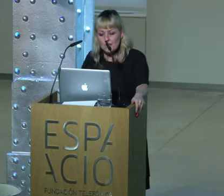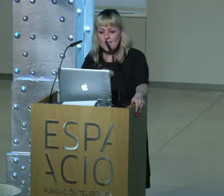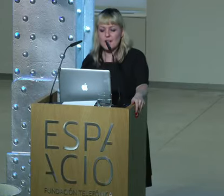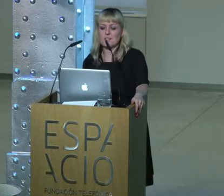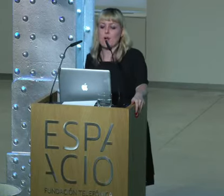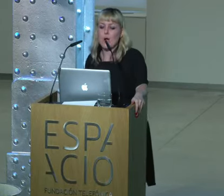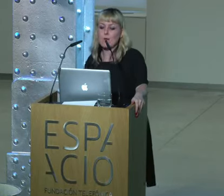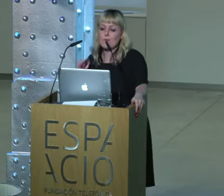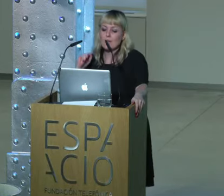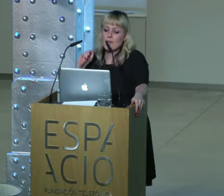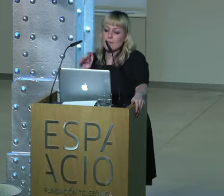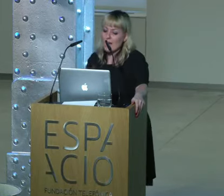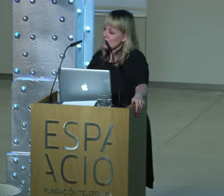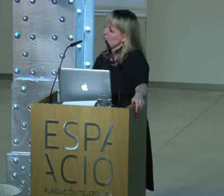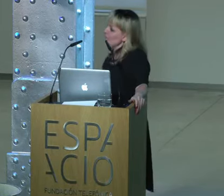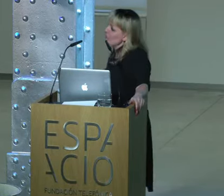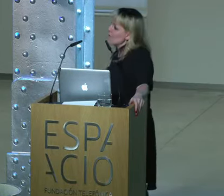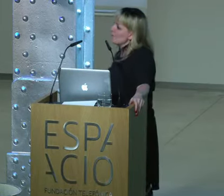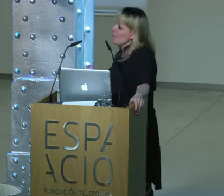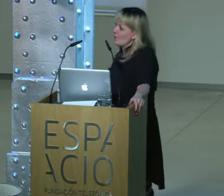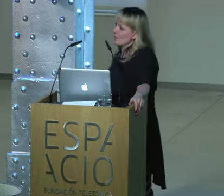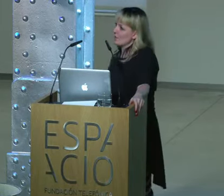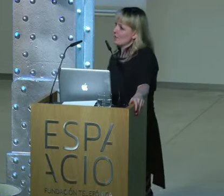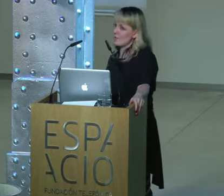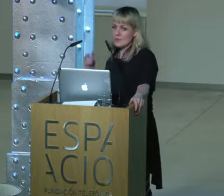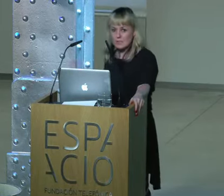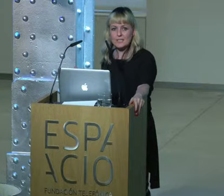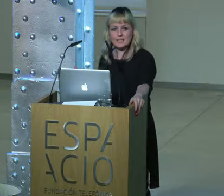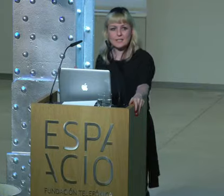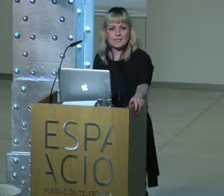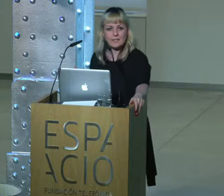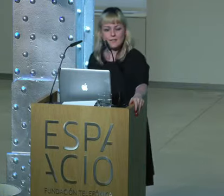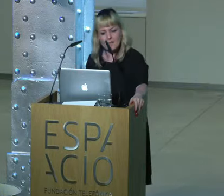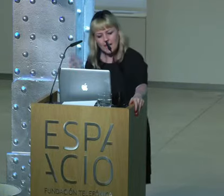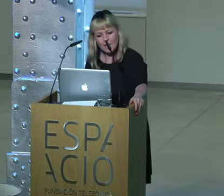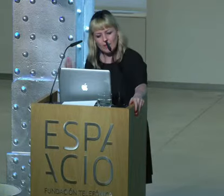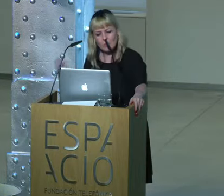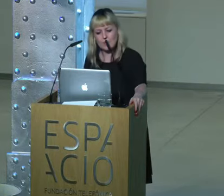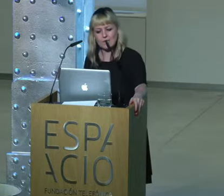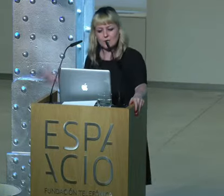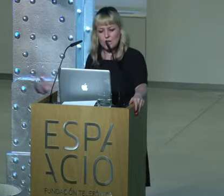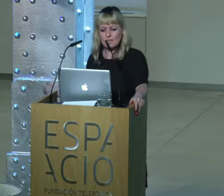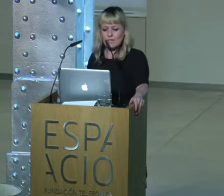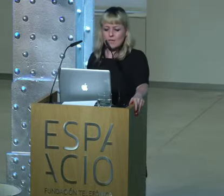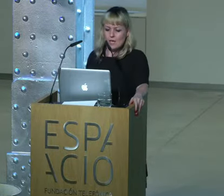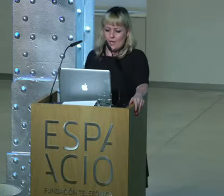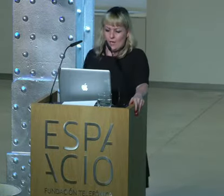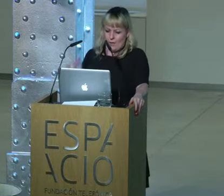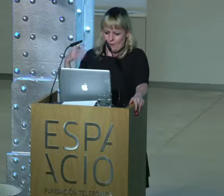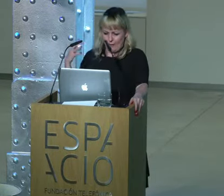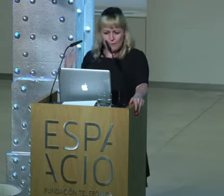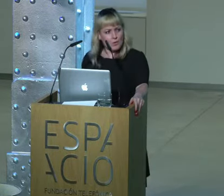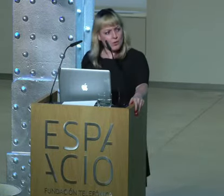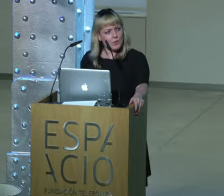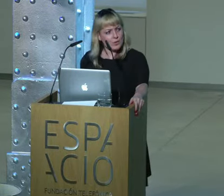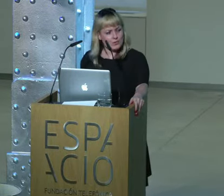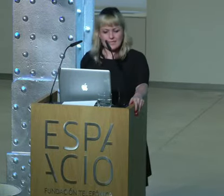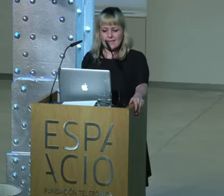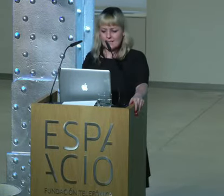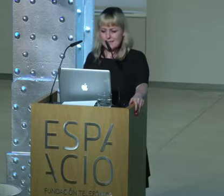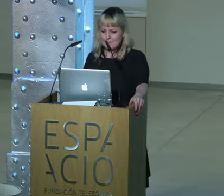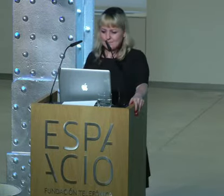the context of Marcia Kinder's work. And she was looking at these, and it's like how they were constructed for